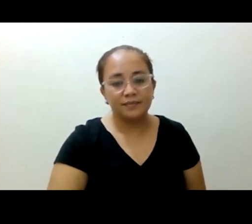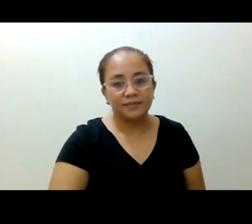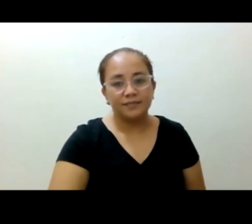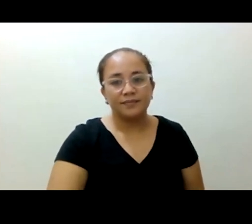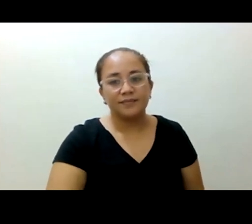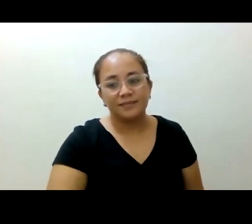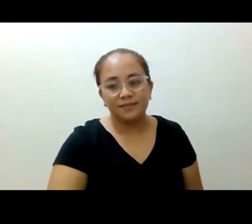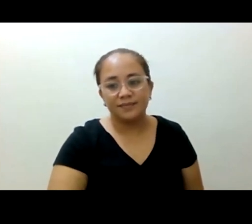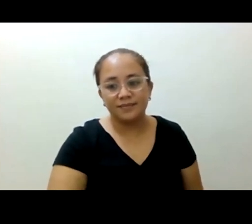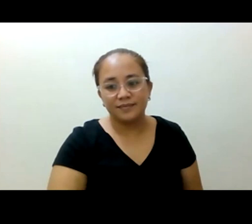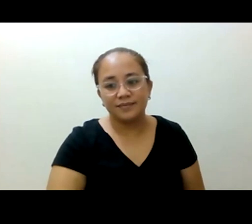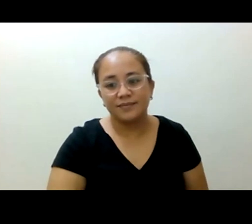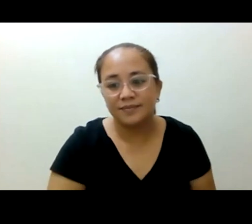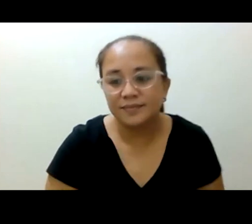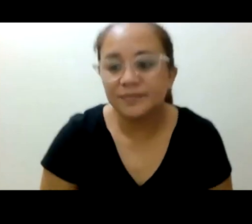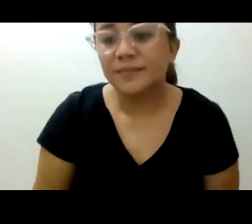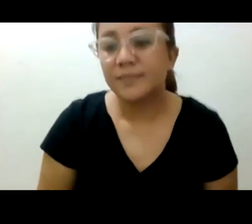right? 13th.